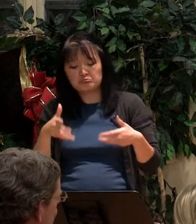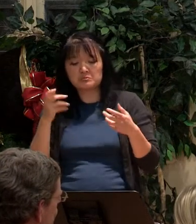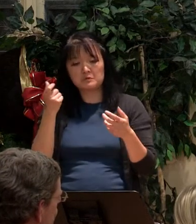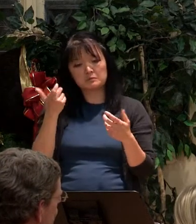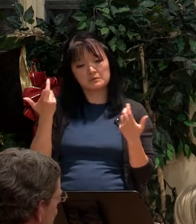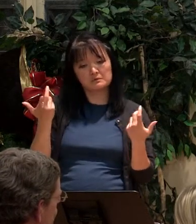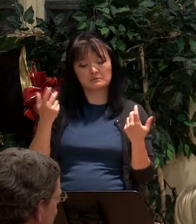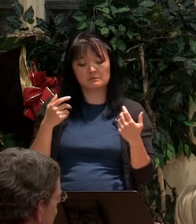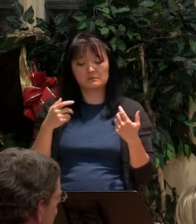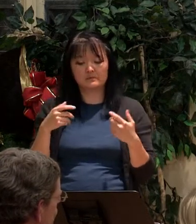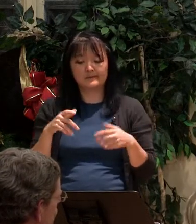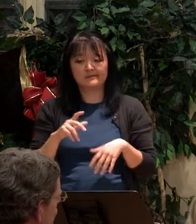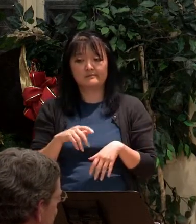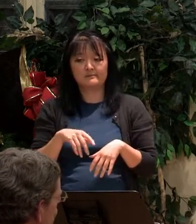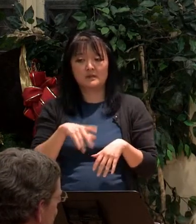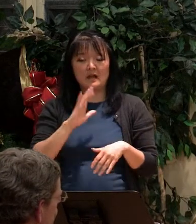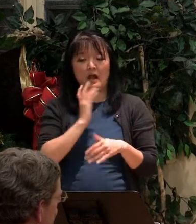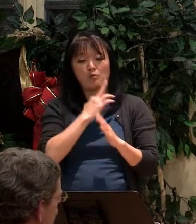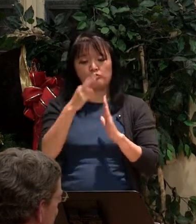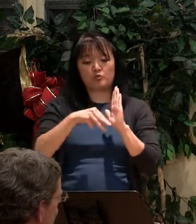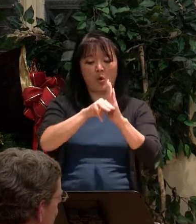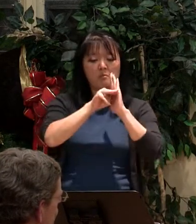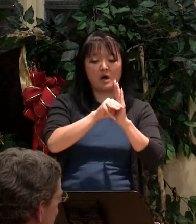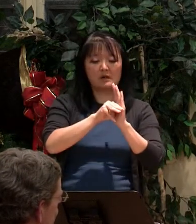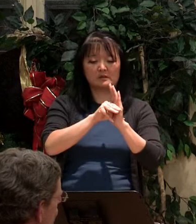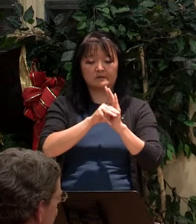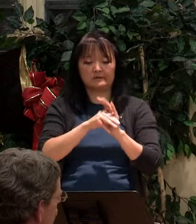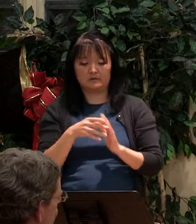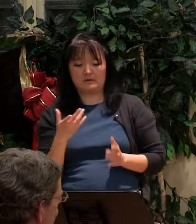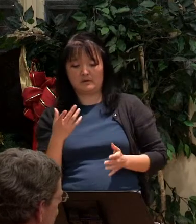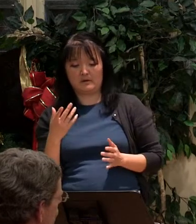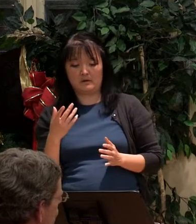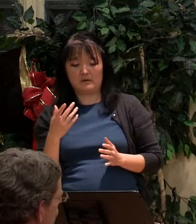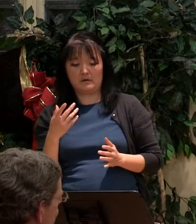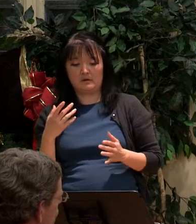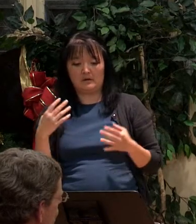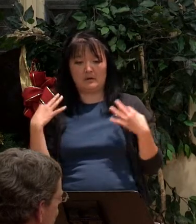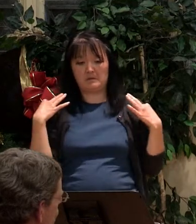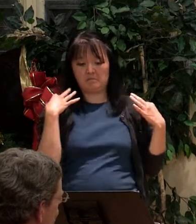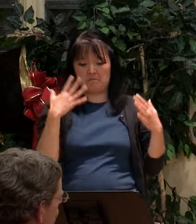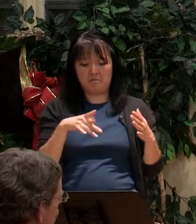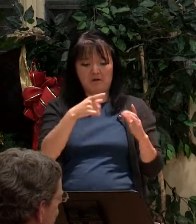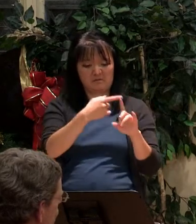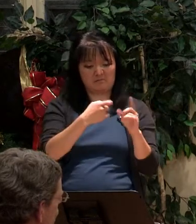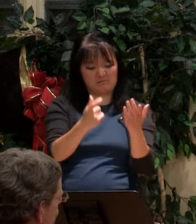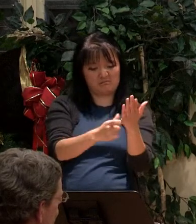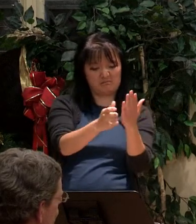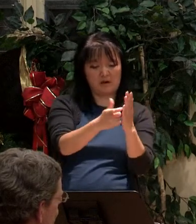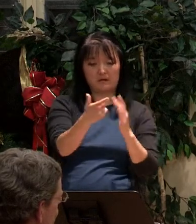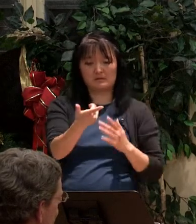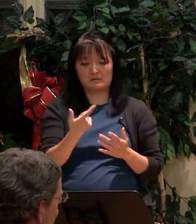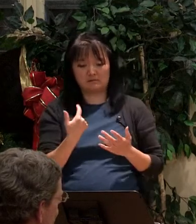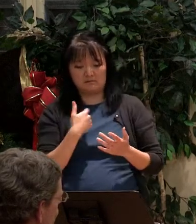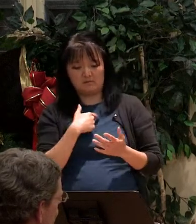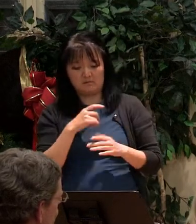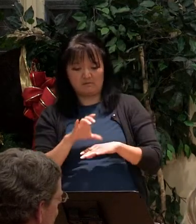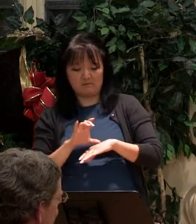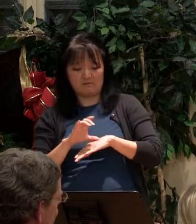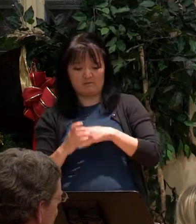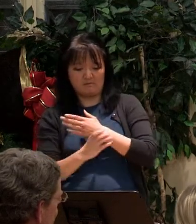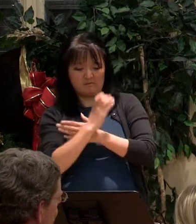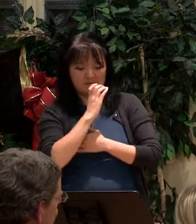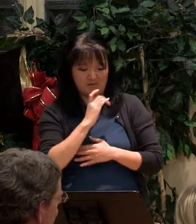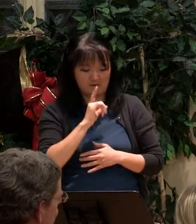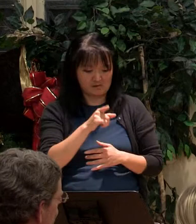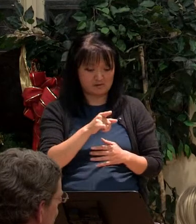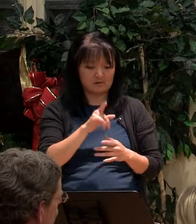photoshopped skeletons posing on the cover of Vogue magazine. We are forced to intake the stereotypes of a perfect body. We